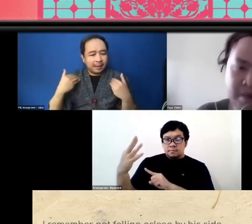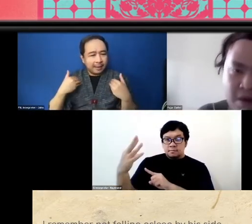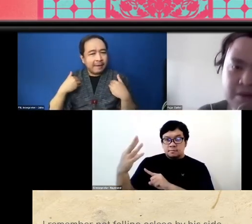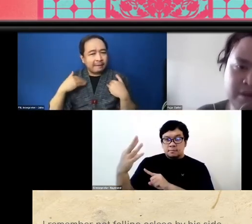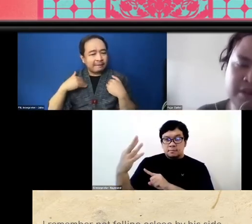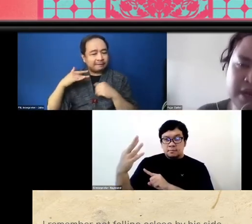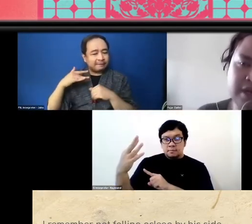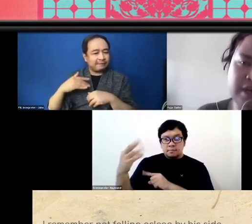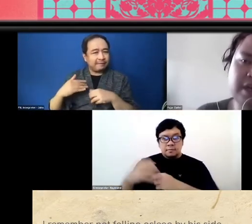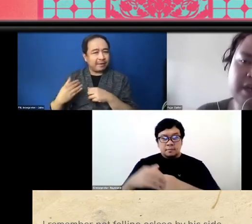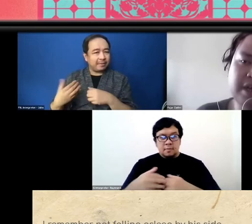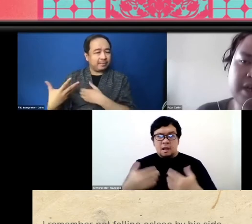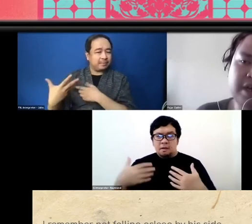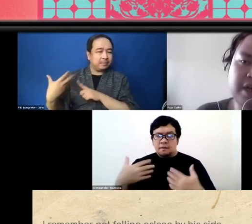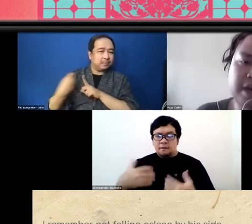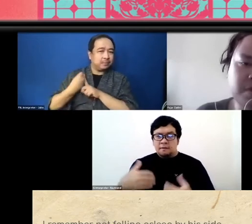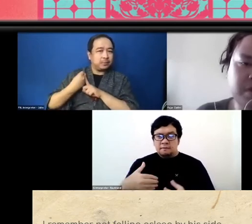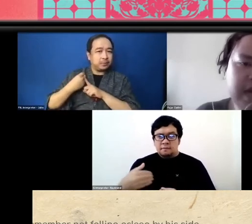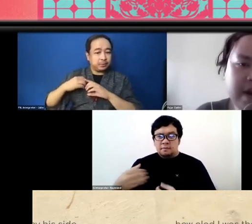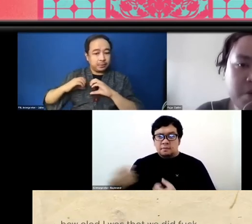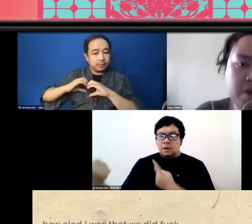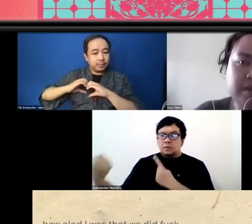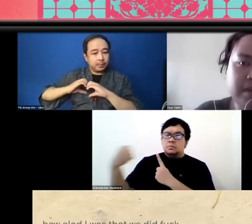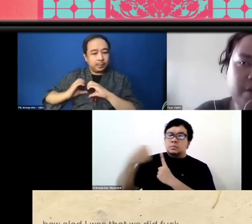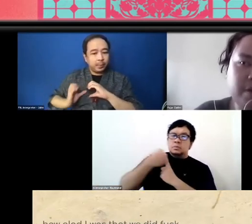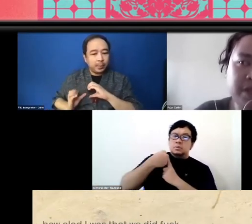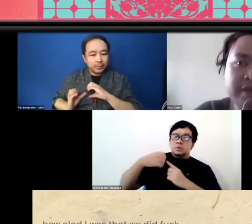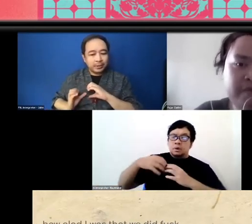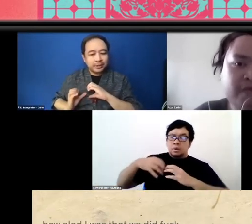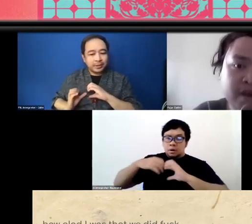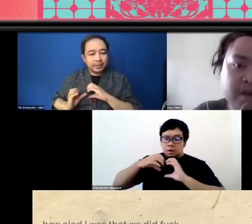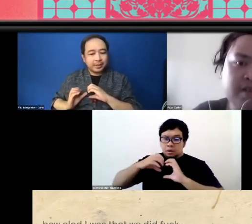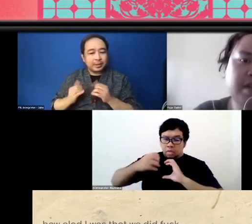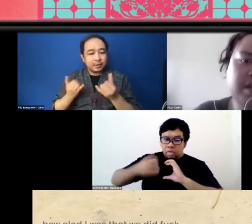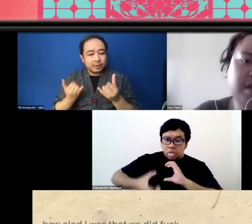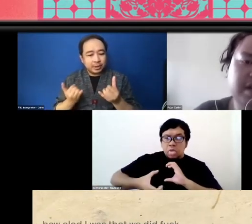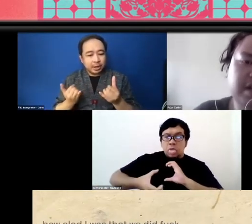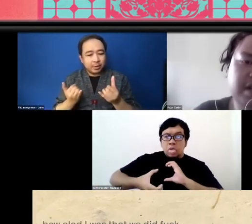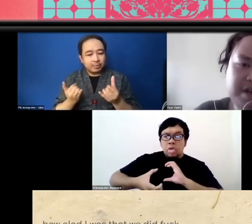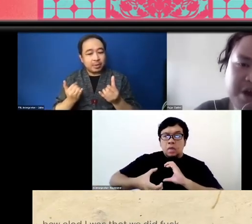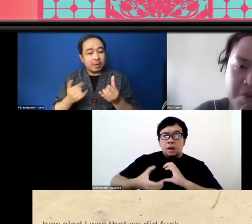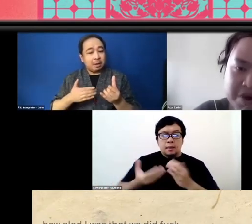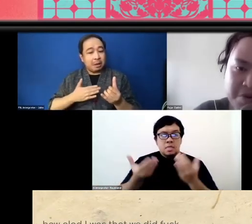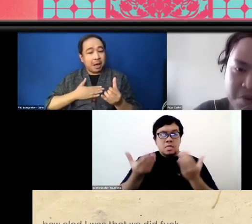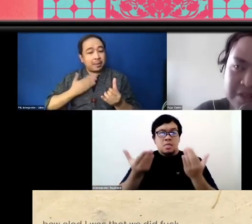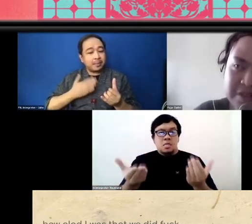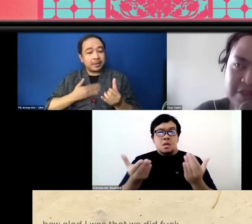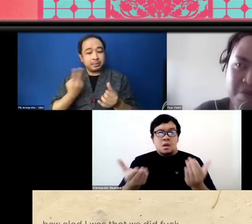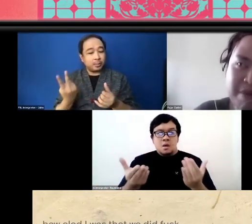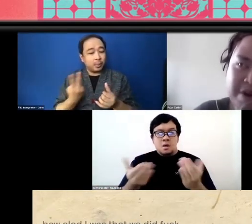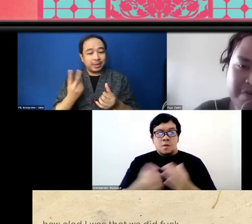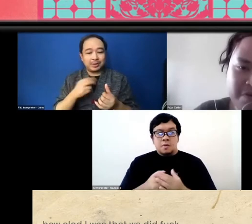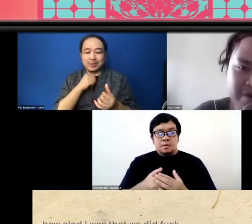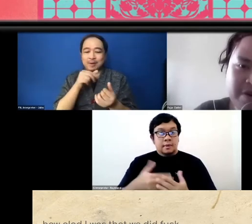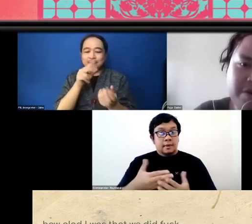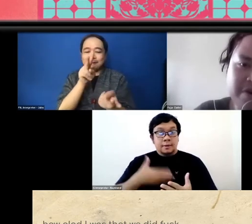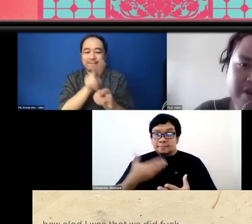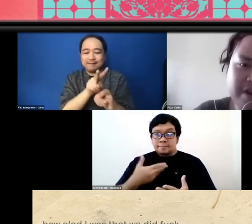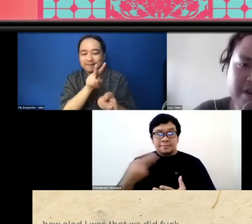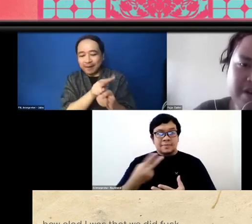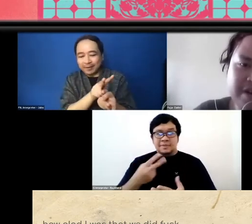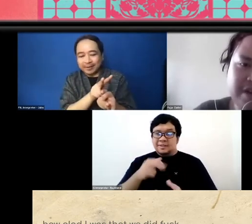by talks all night. How glad I was that we did fuck. How weird it was to bear for